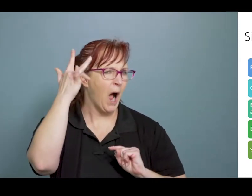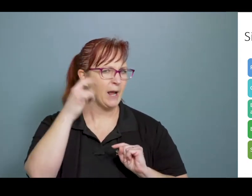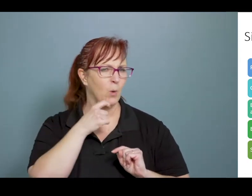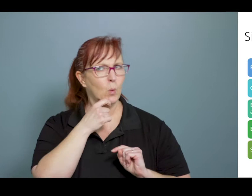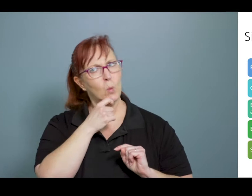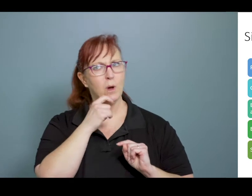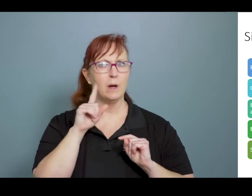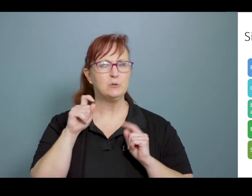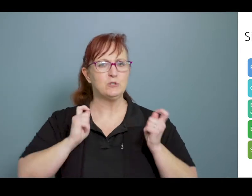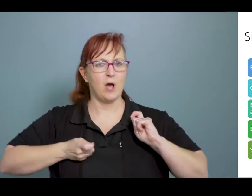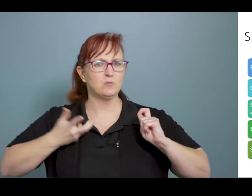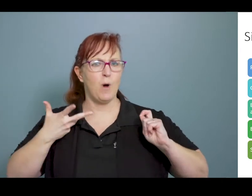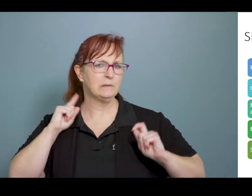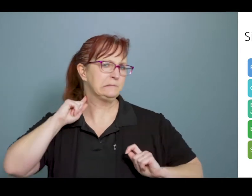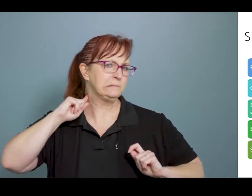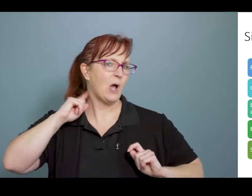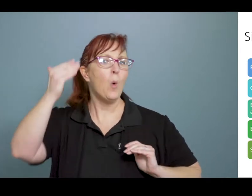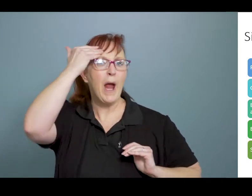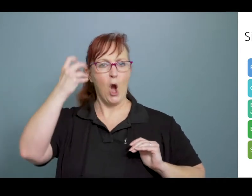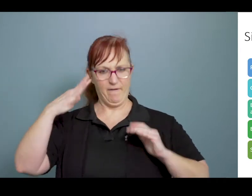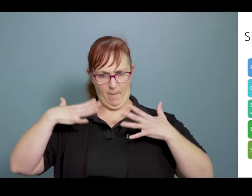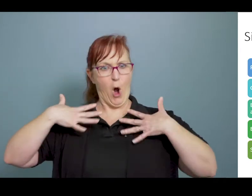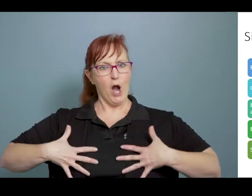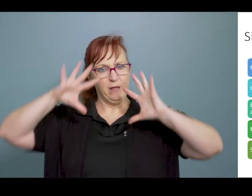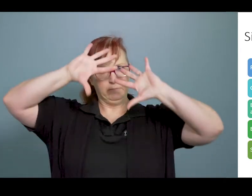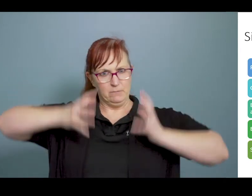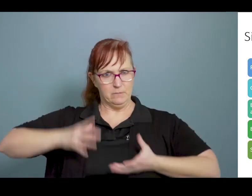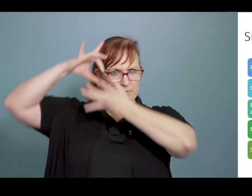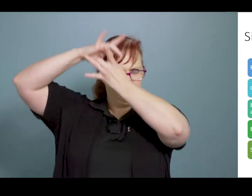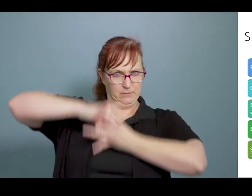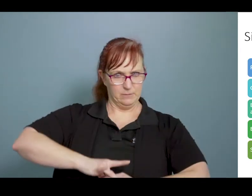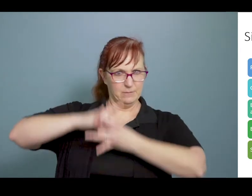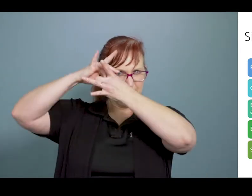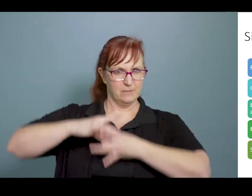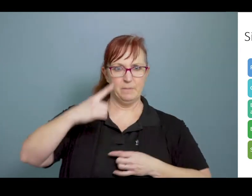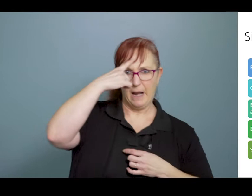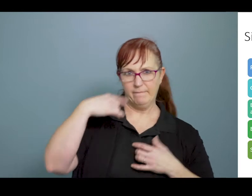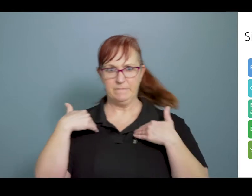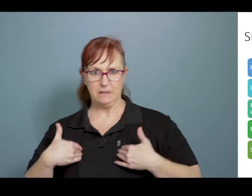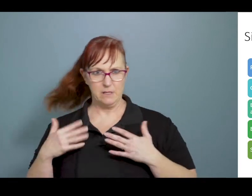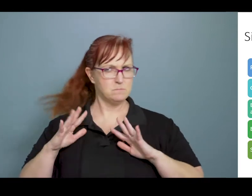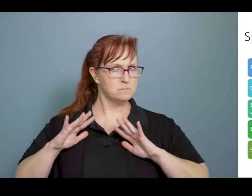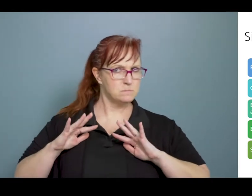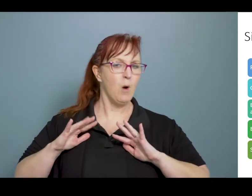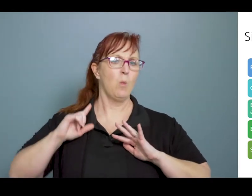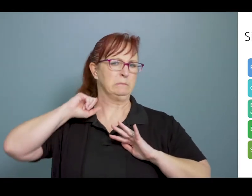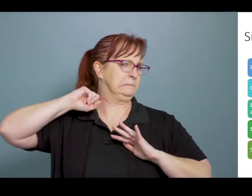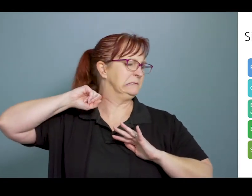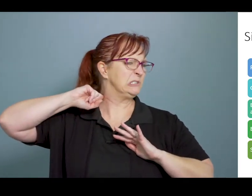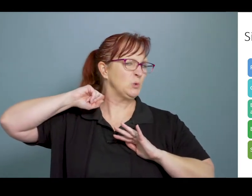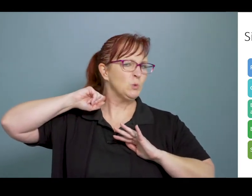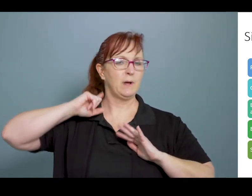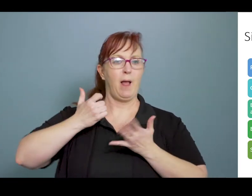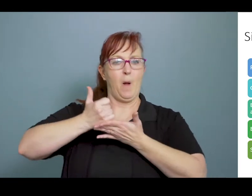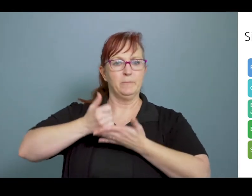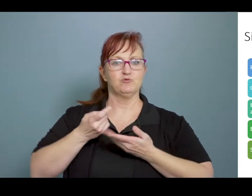need to adjust? And so being really in tune to what's going on with us physically can help often